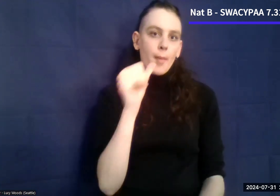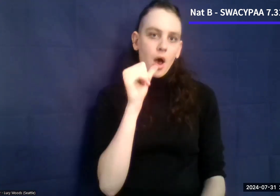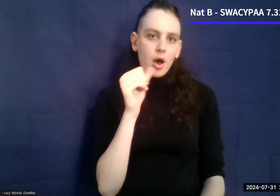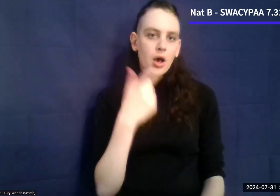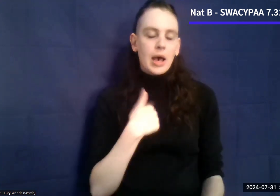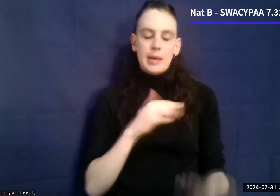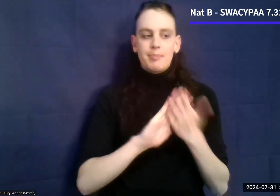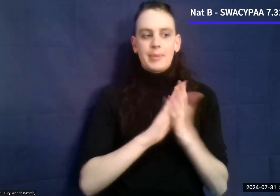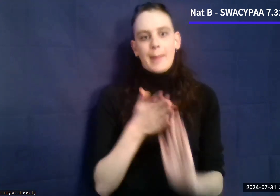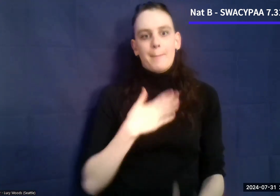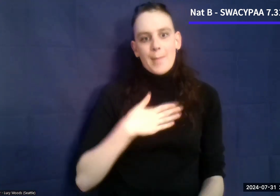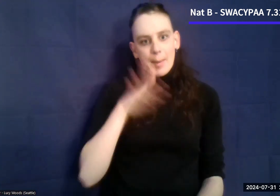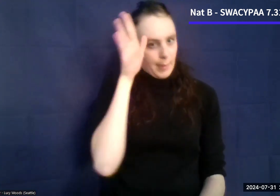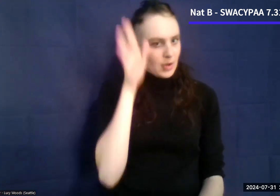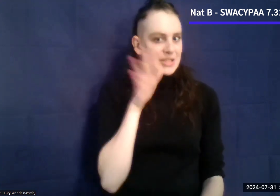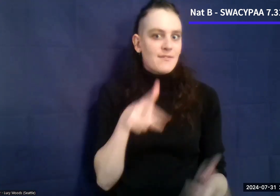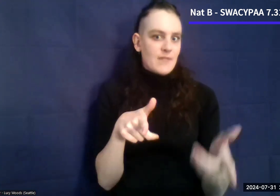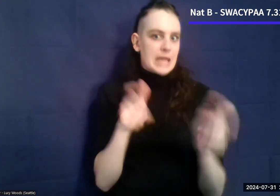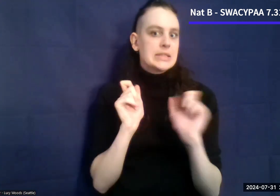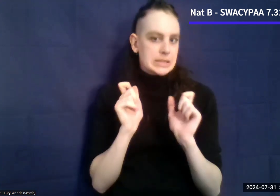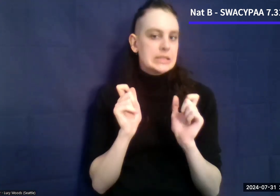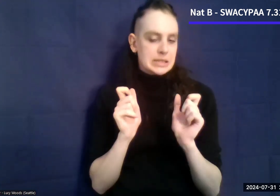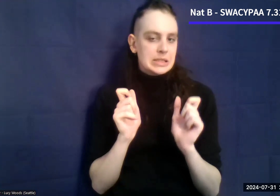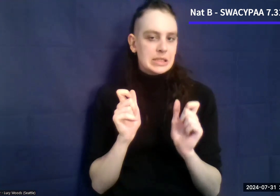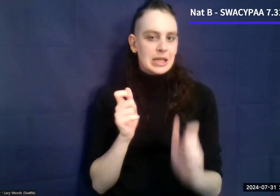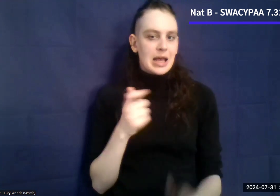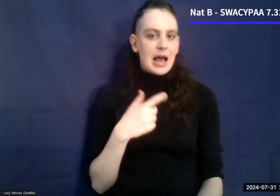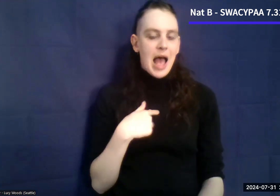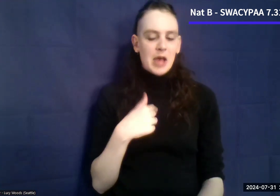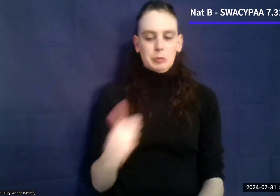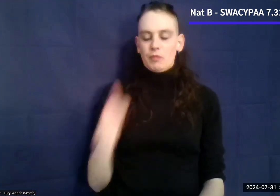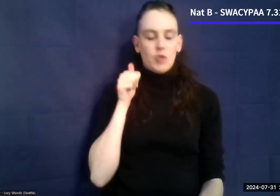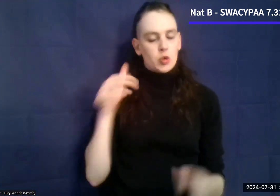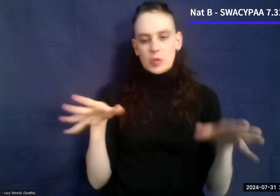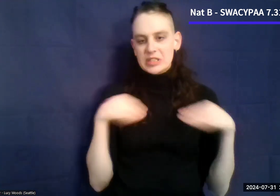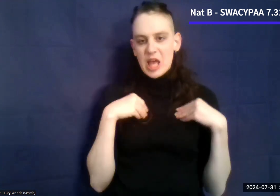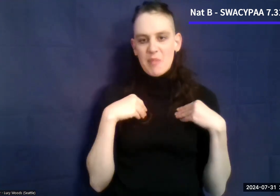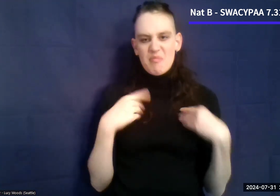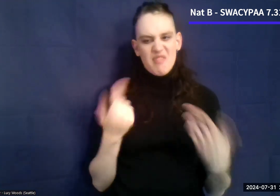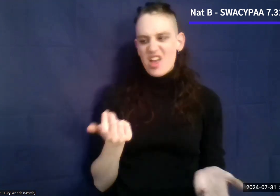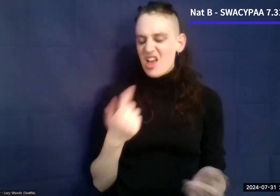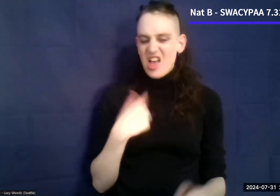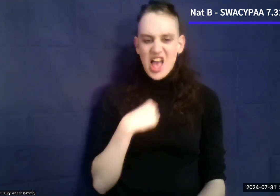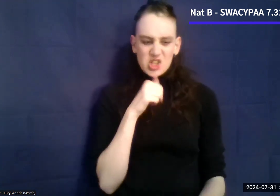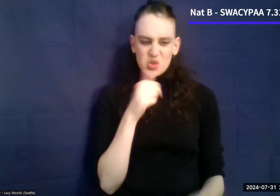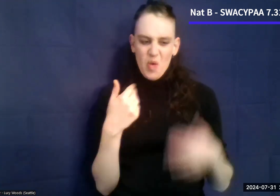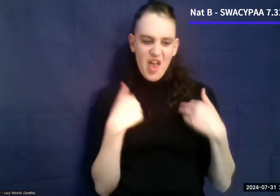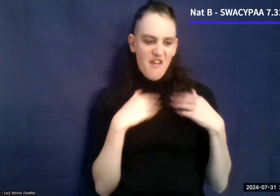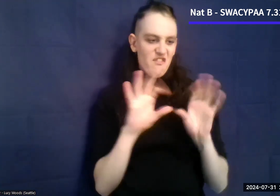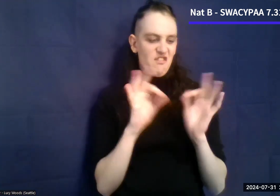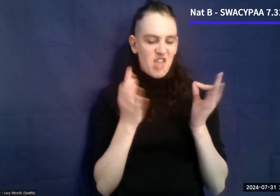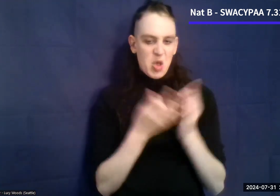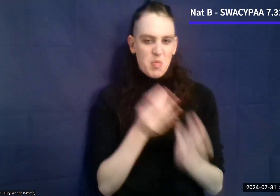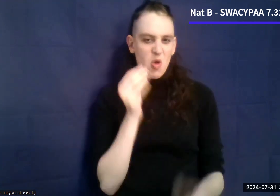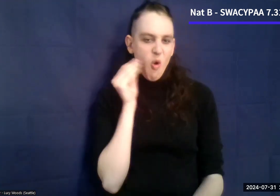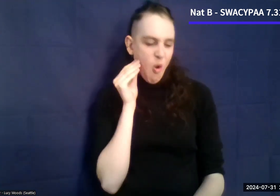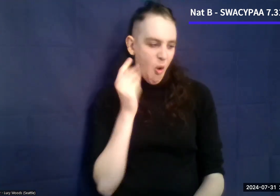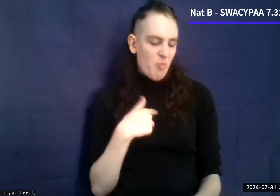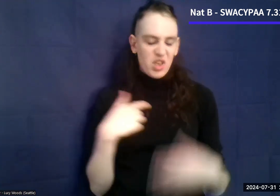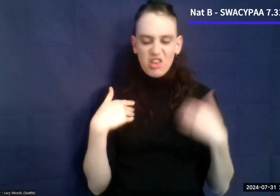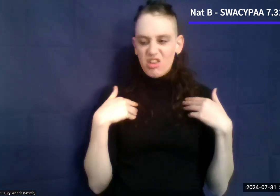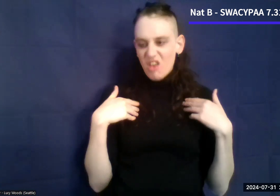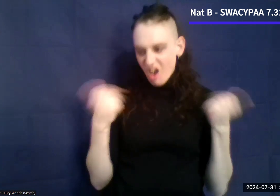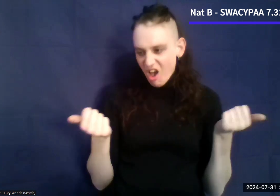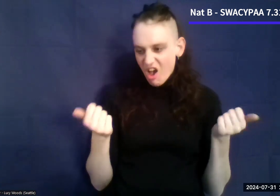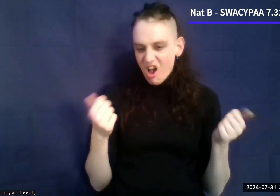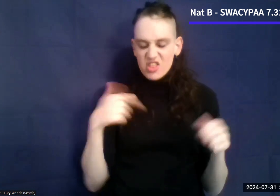parents real quick. But I denied it because I was like, I don't have a family at home. I'm young. Like, this is what people do.